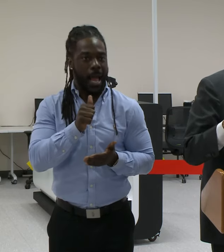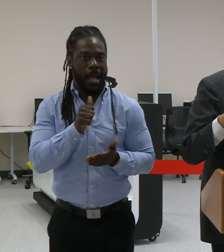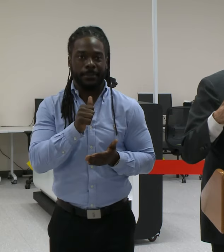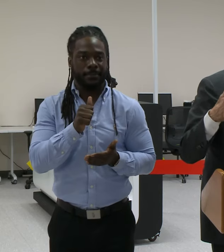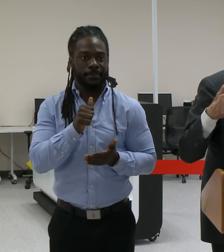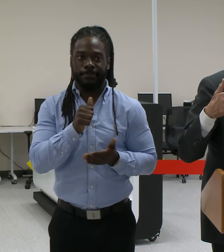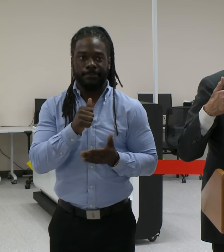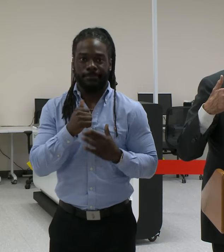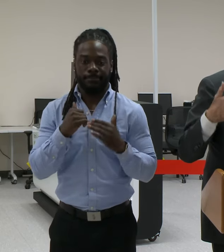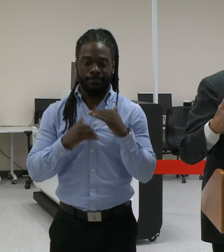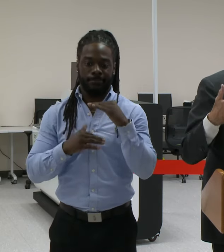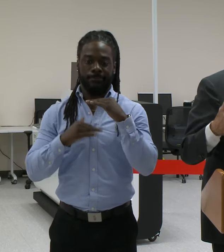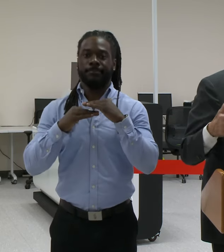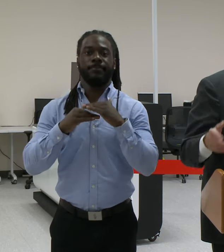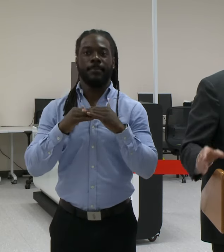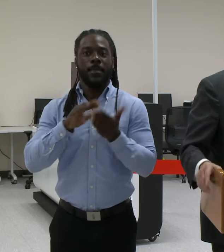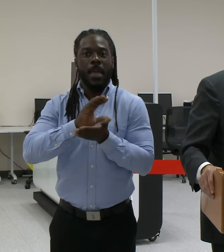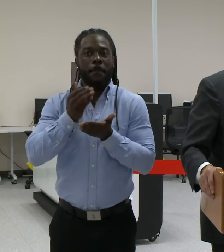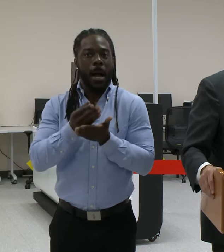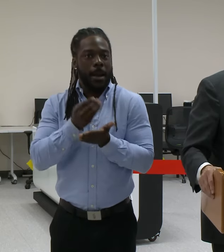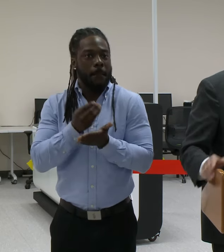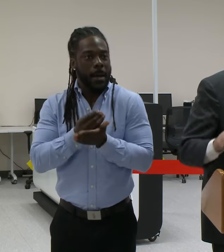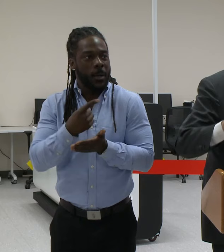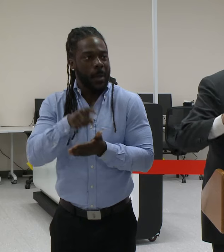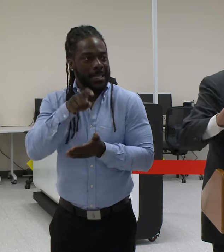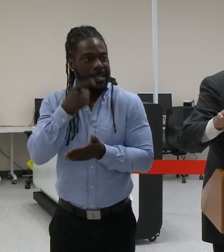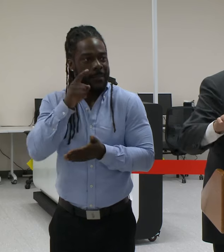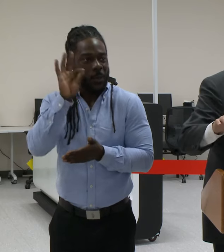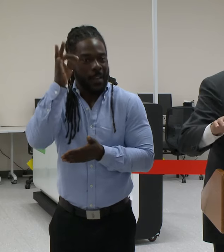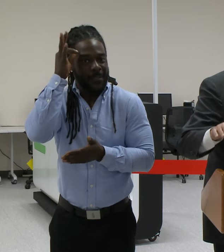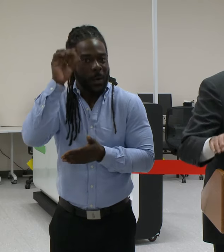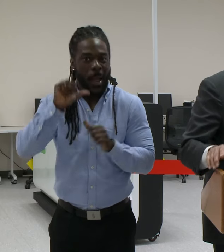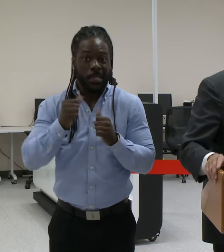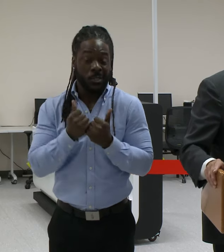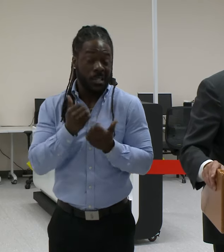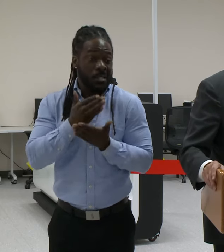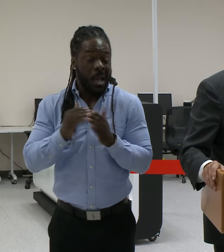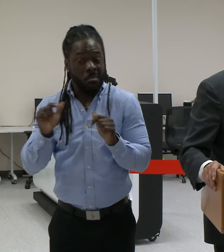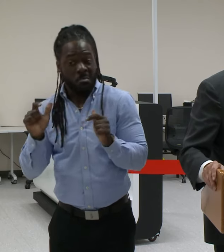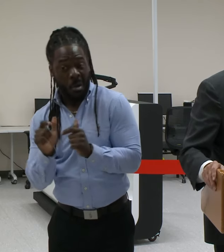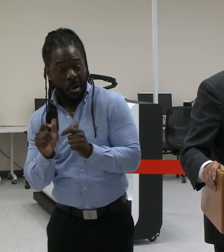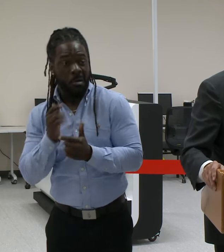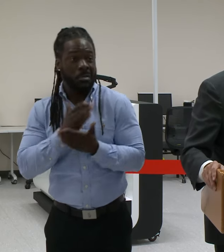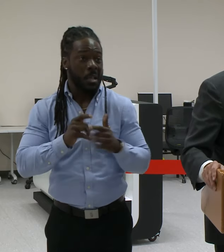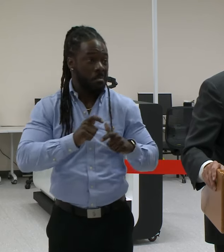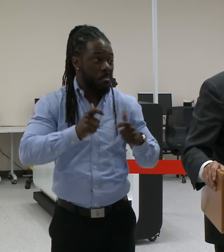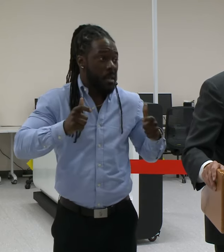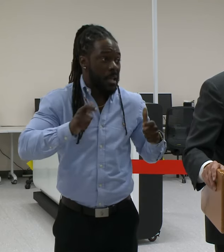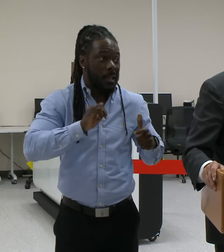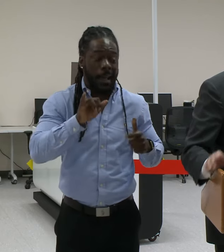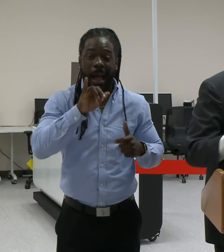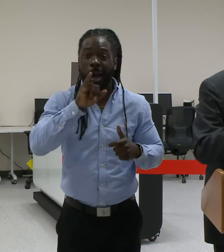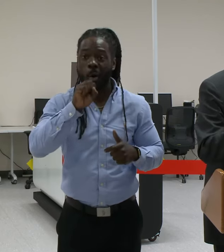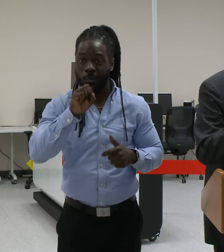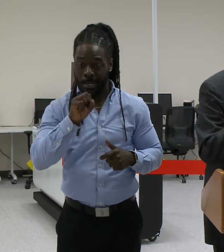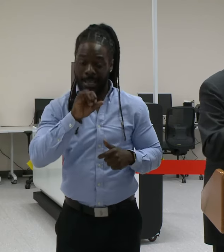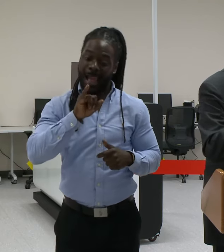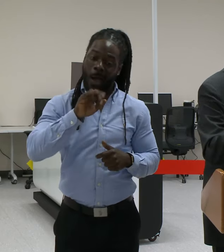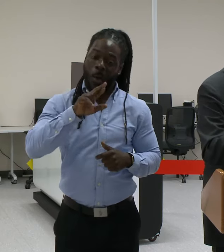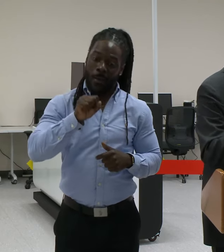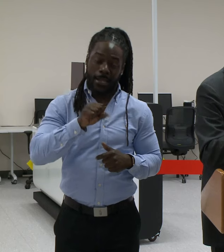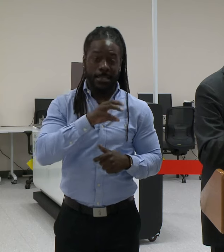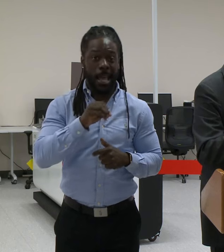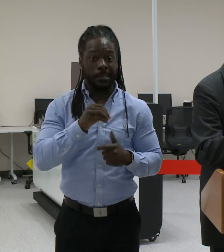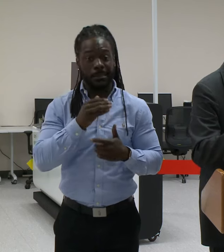of funding for very necessary federal agencies, some of which are small, some of which are big like the IRS, and some